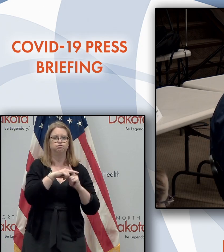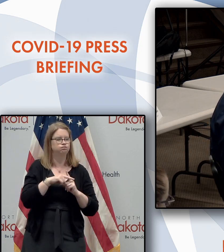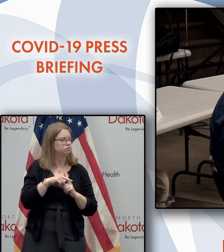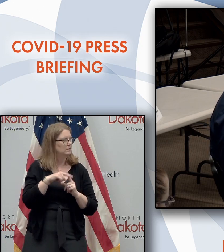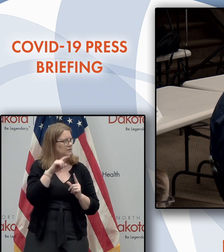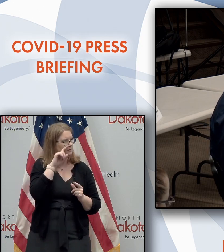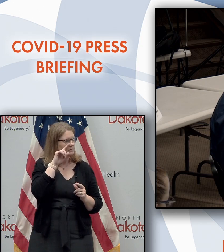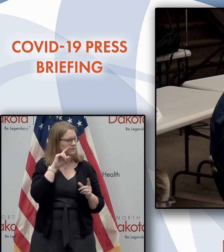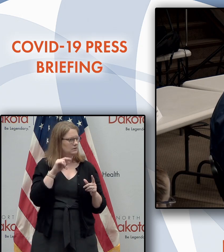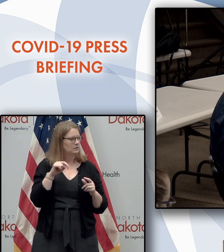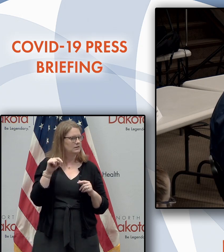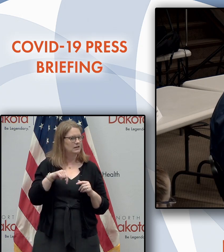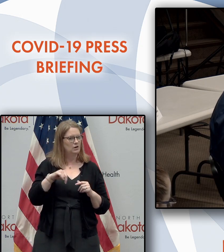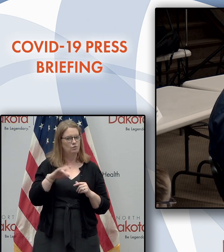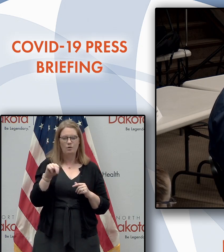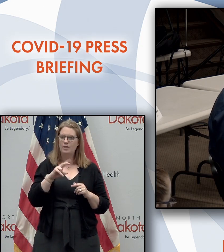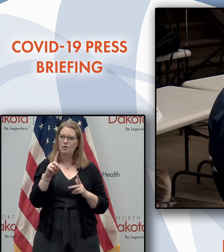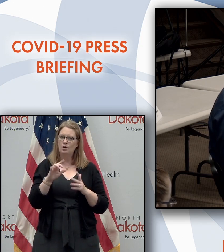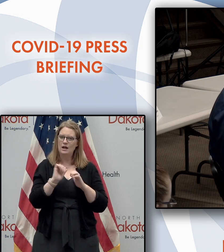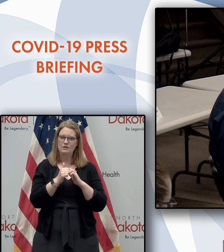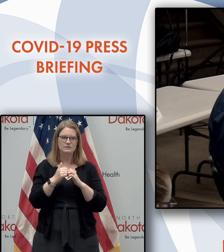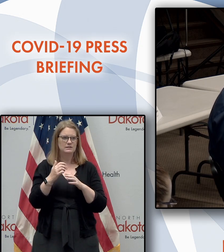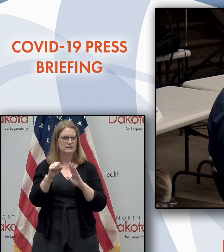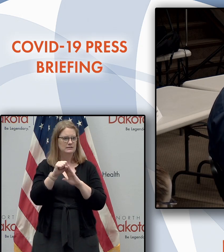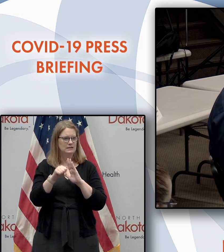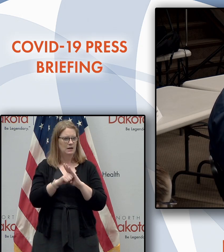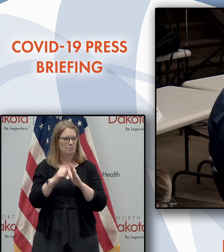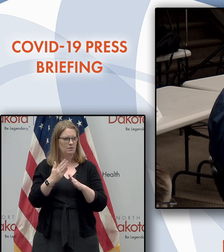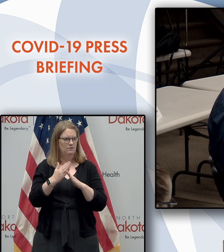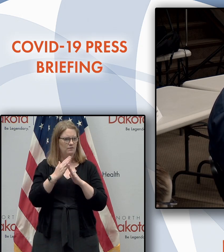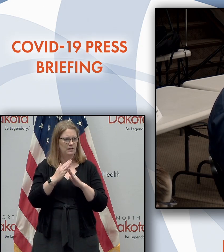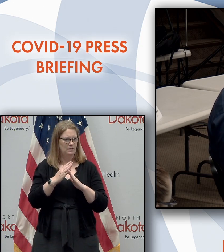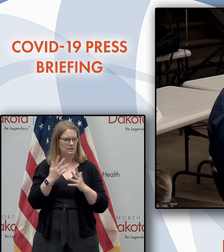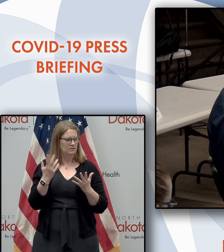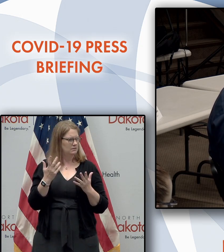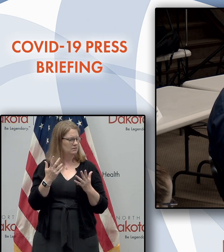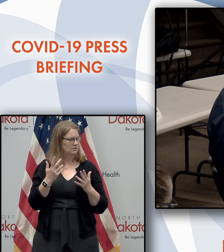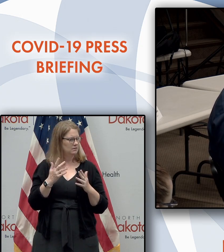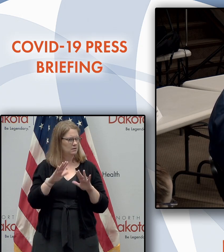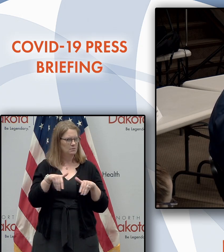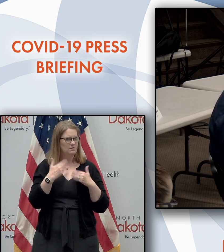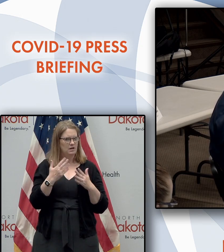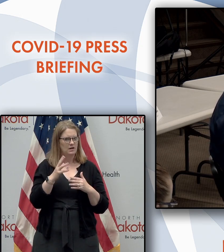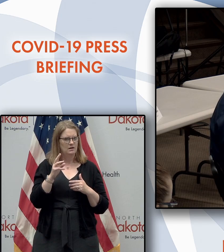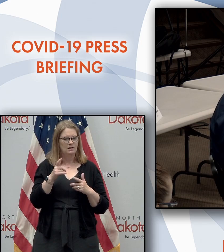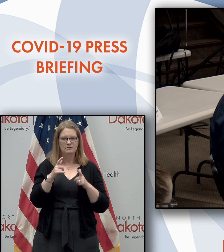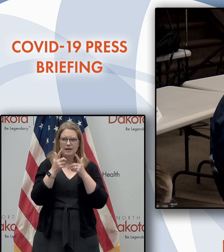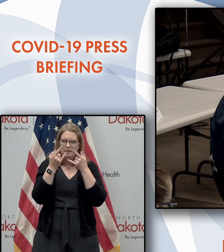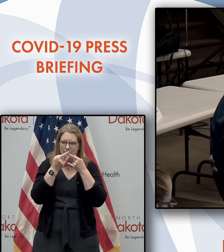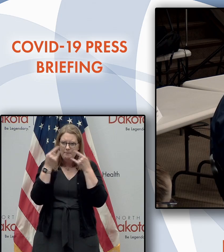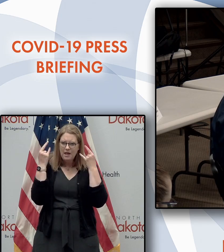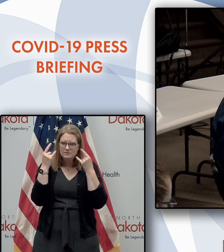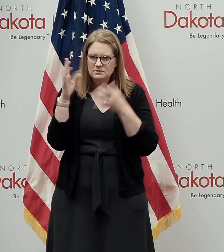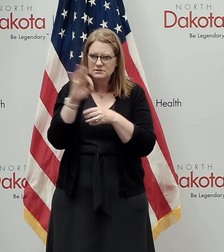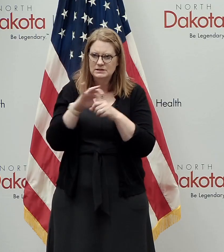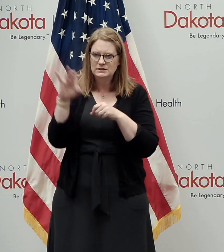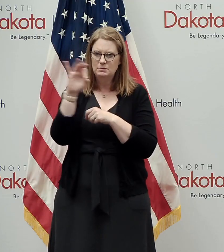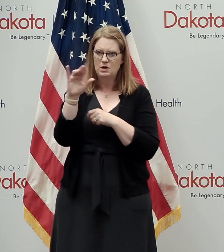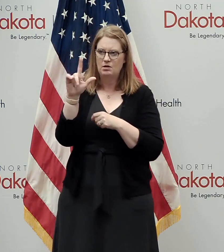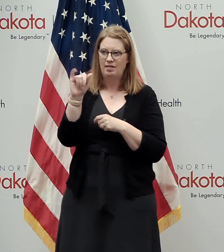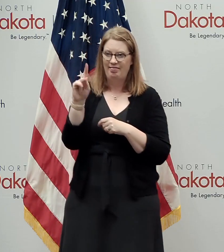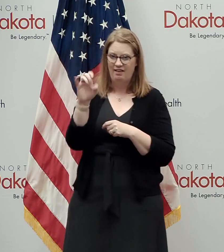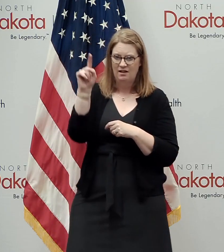to prevent that here in North Dakota in terms of providing resources? I think you had mentioned providing masks to Spirit Lake in this case. Well, I